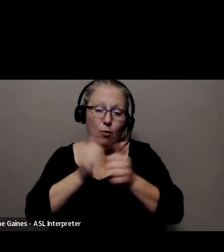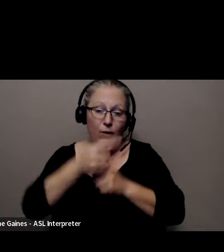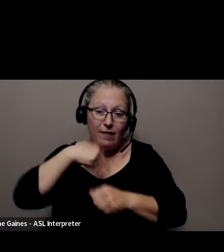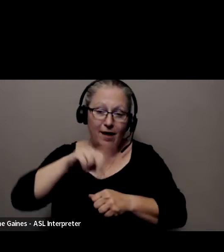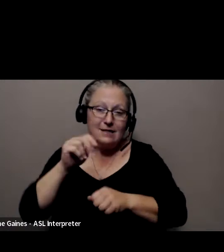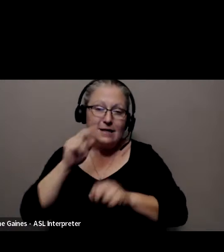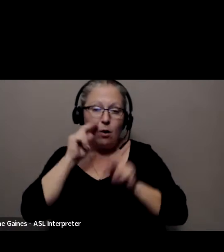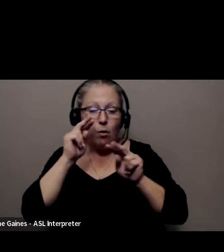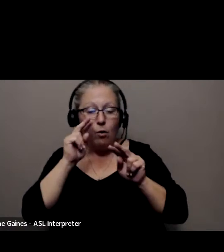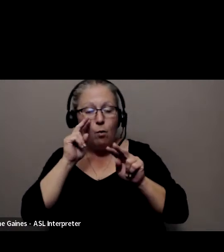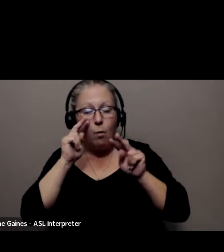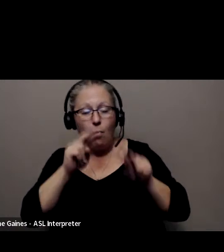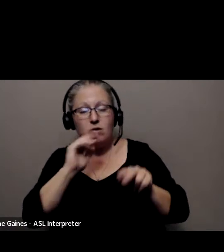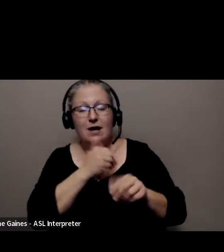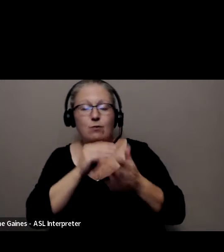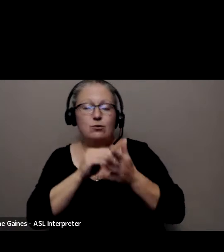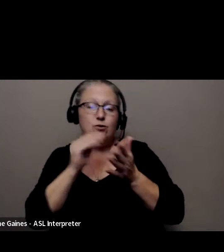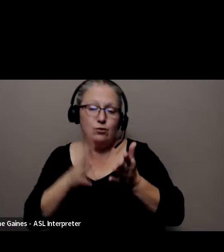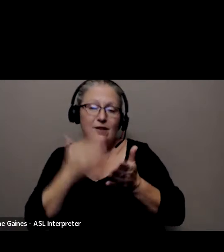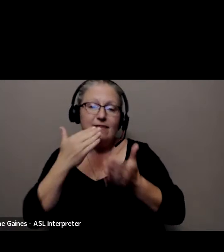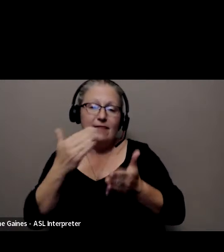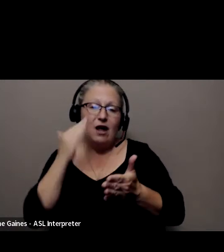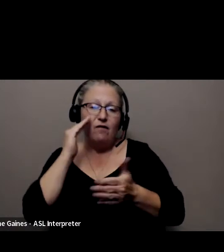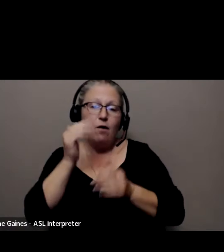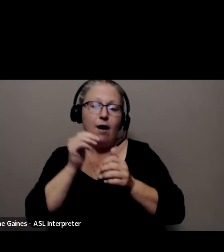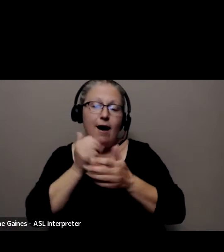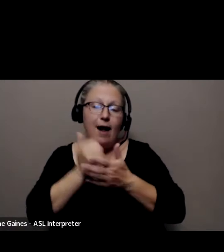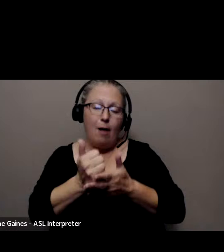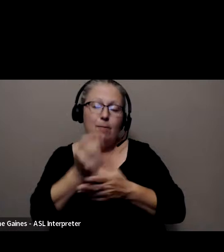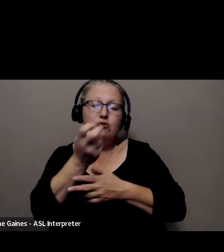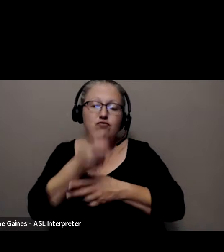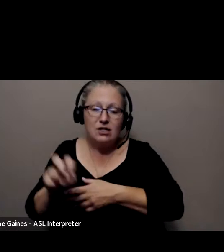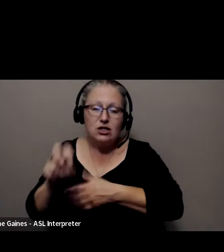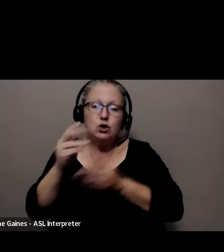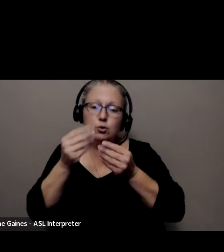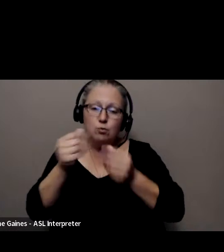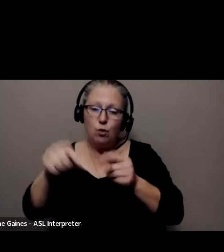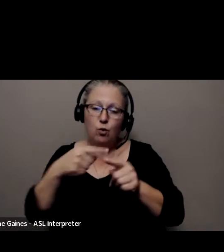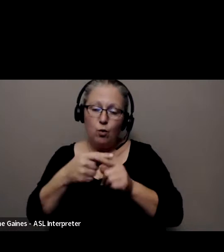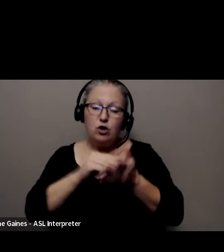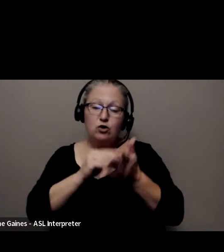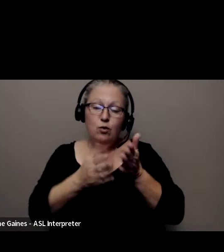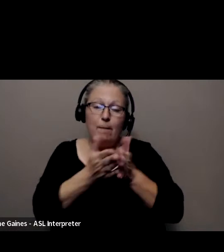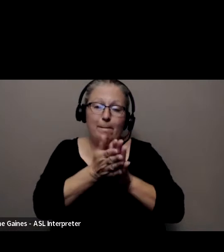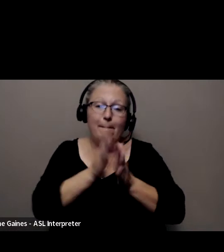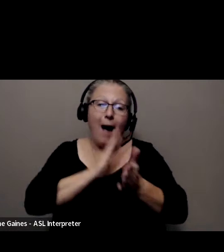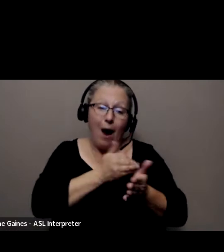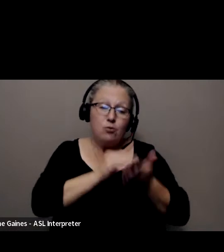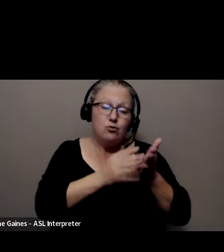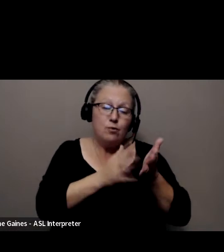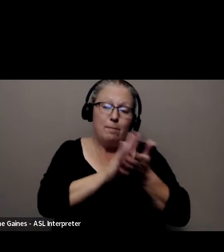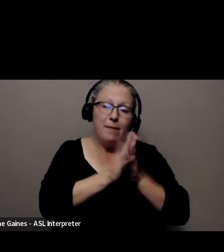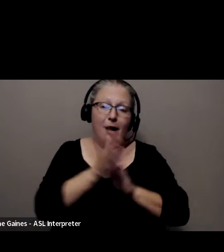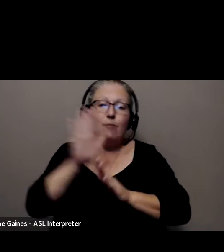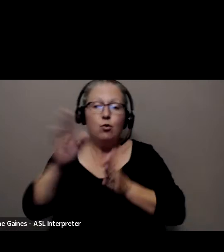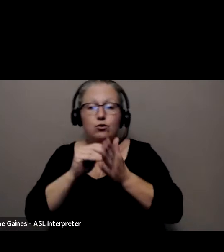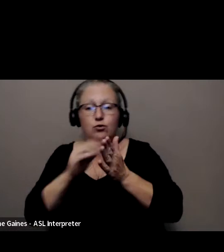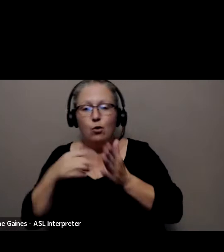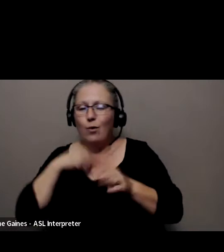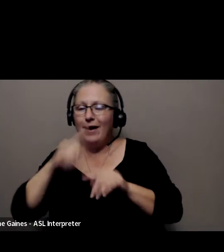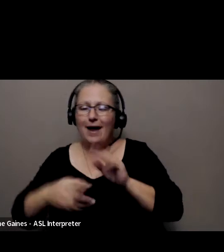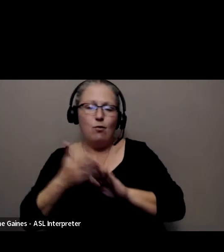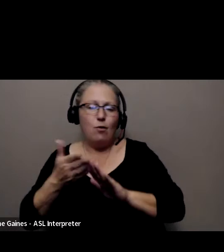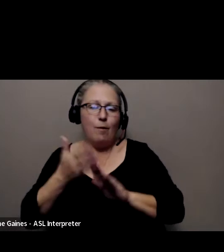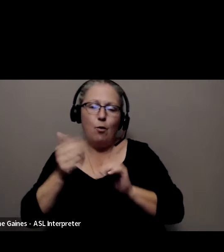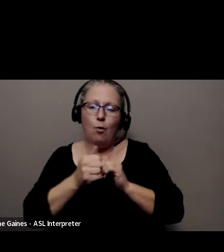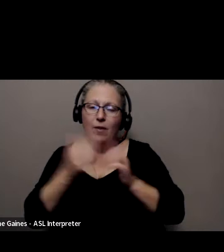out for our students. Thank you for making the transition smooth when some of our students become your students. We could not operate without